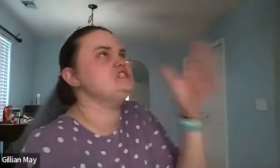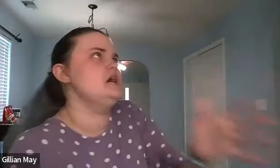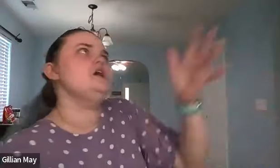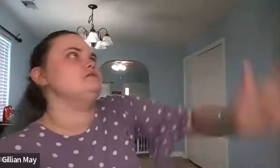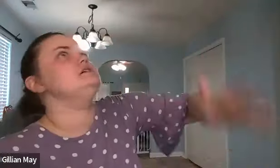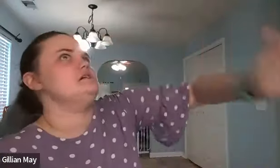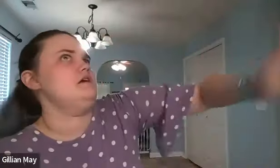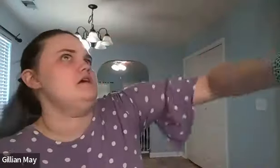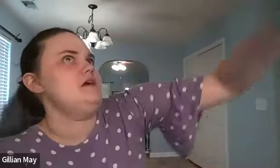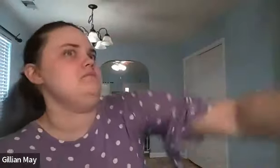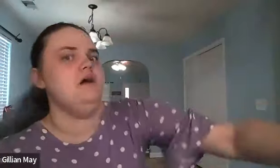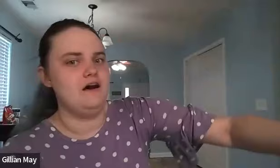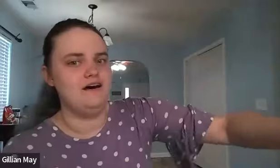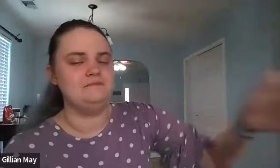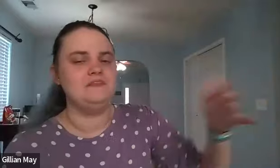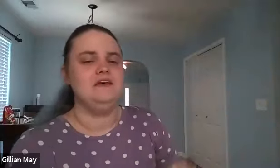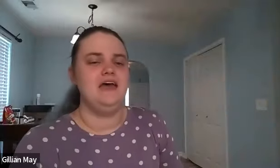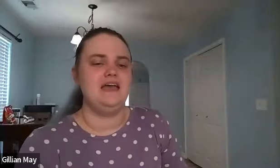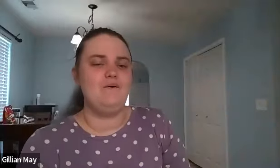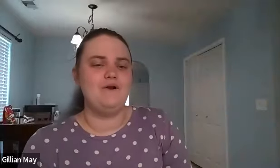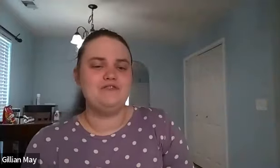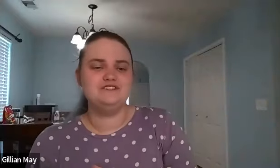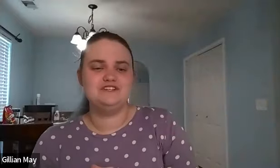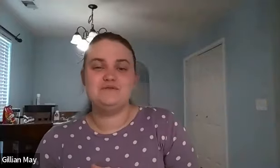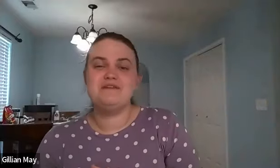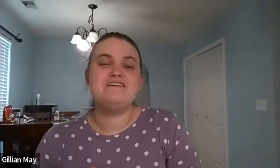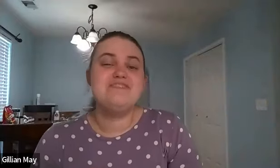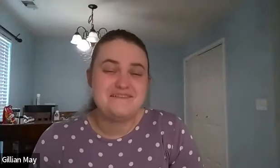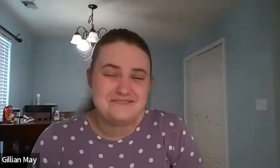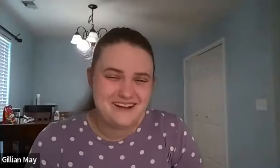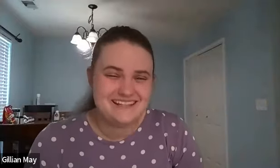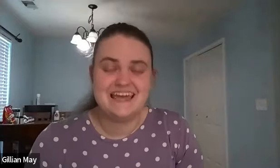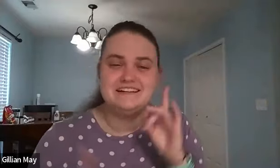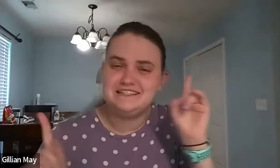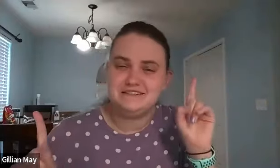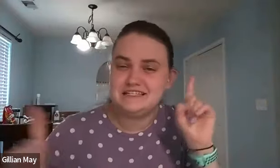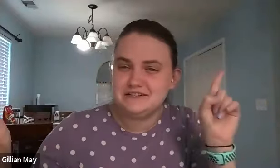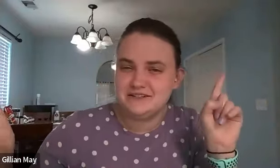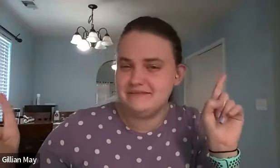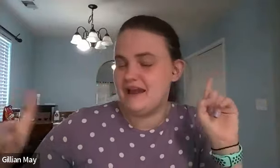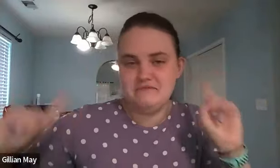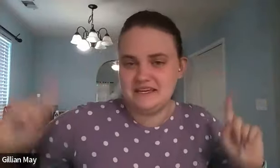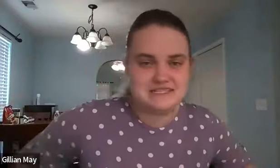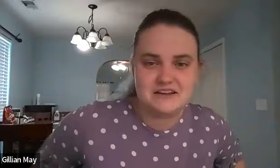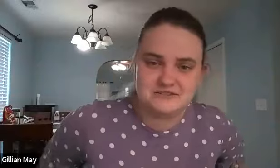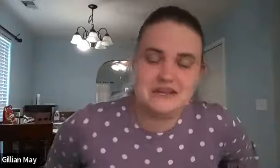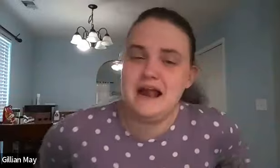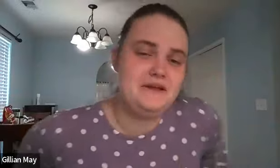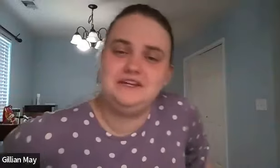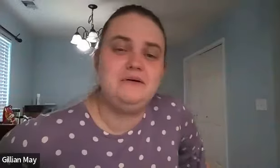just grandma. Or they'll do one of my favorite ones, and they still do it. I have my kids now doing it, and I'm like, you know what? I